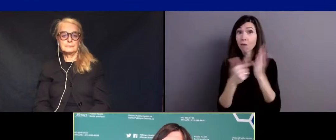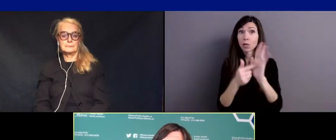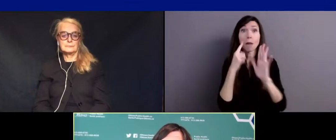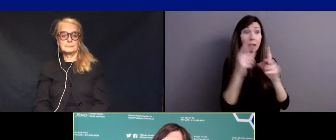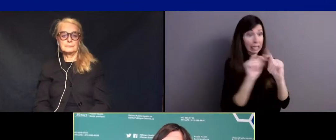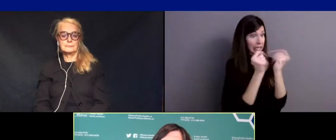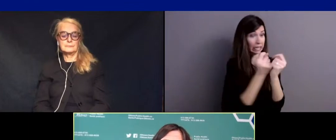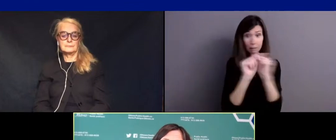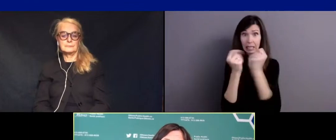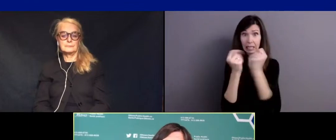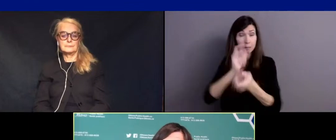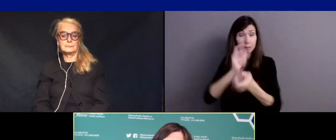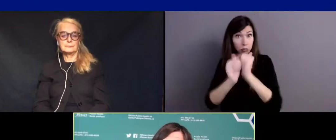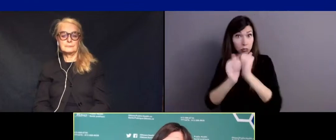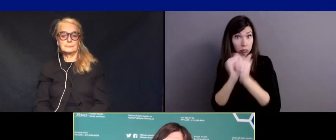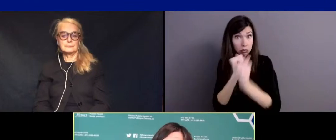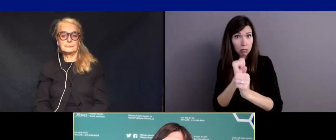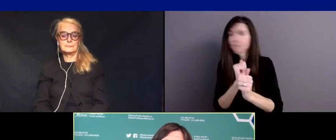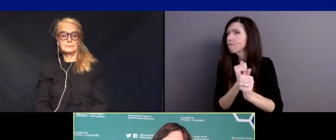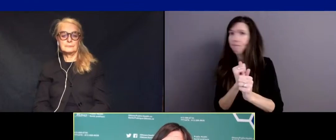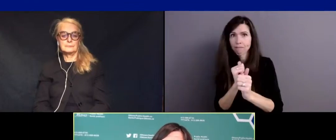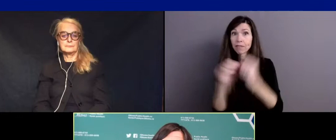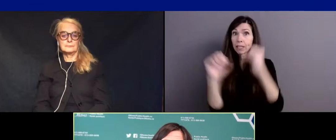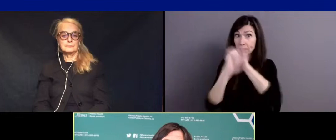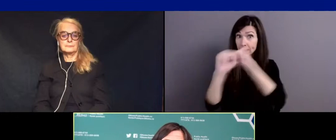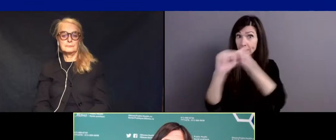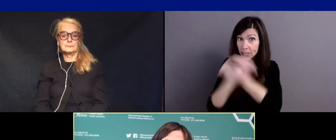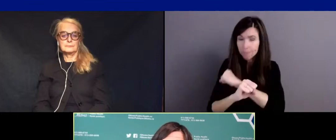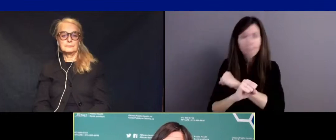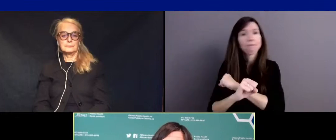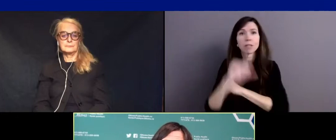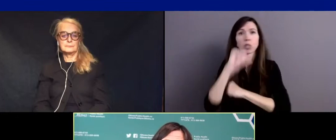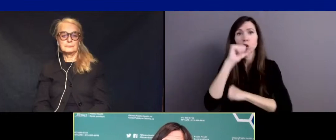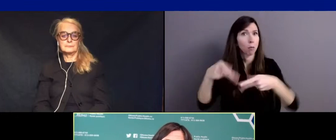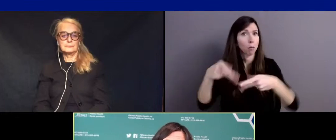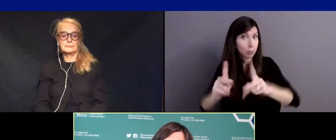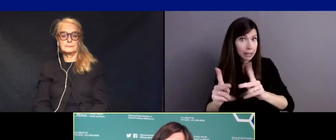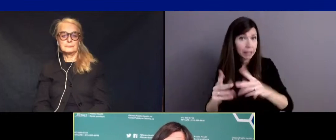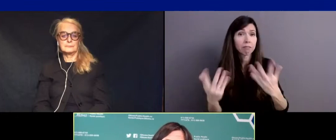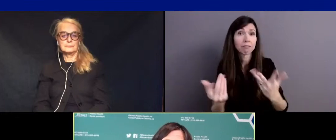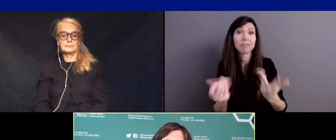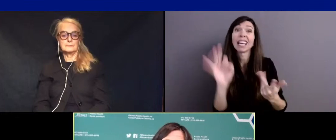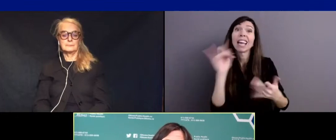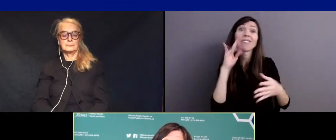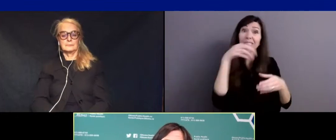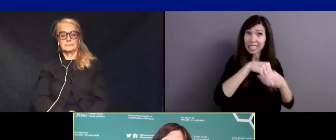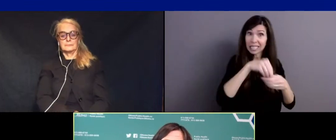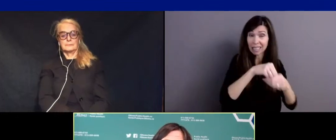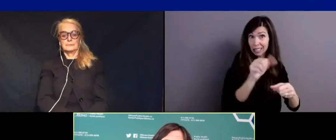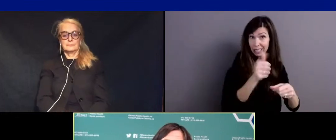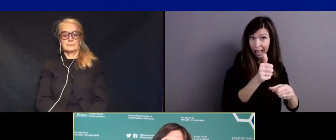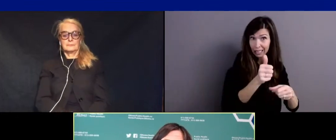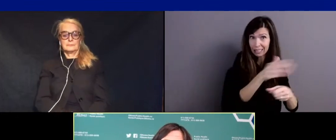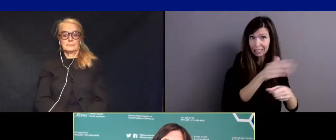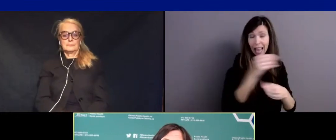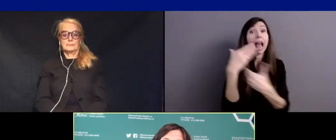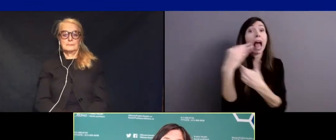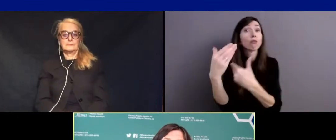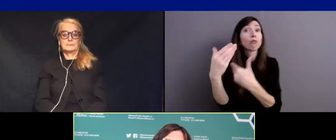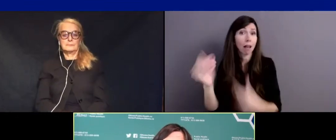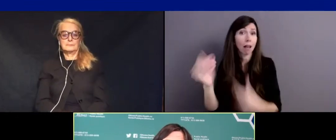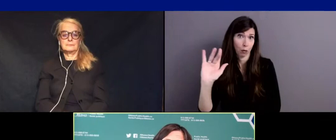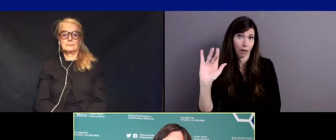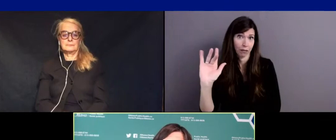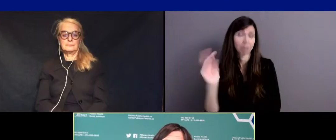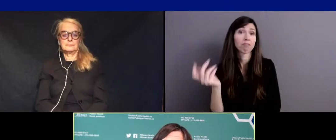permitted. Only 10 participants are allowed in indoor settings and 25 are allowed in outdoor settings.